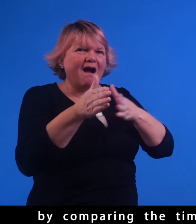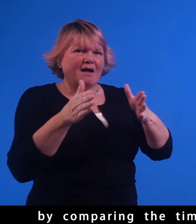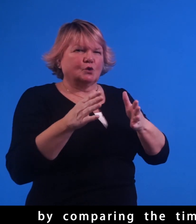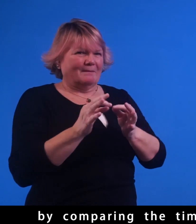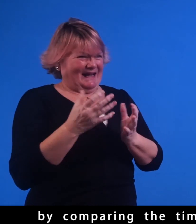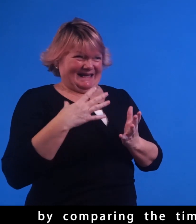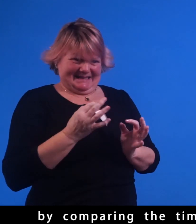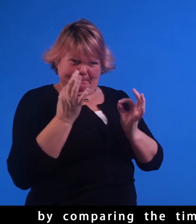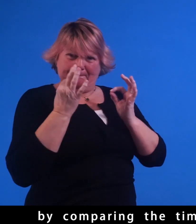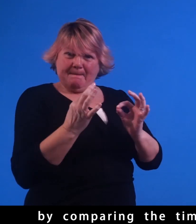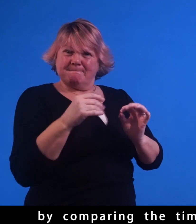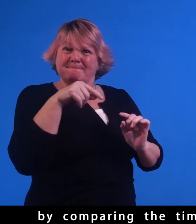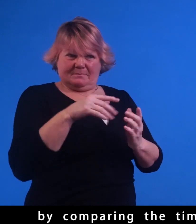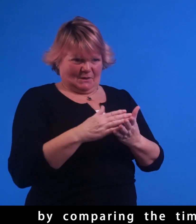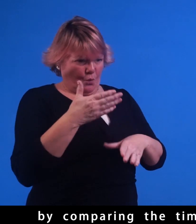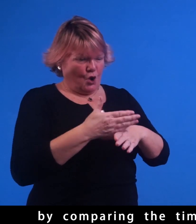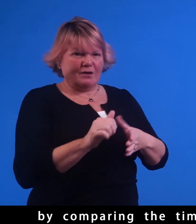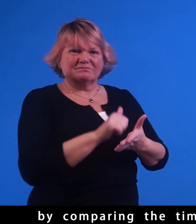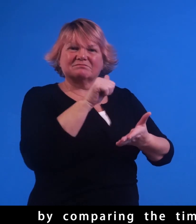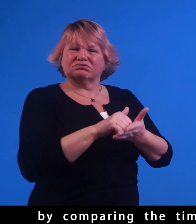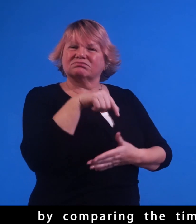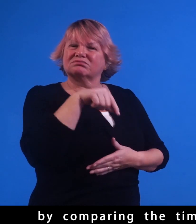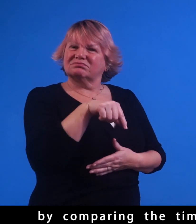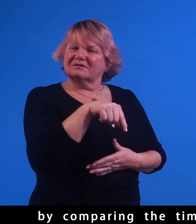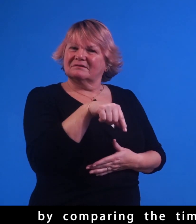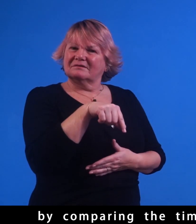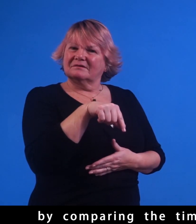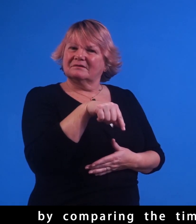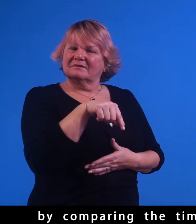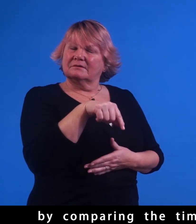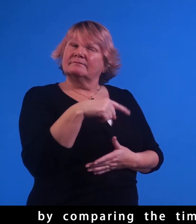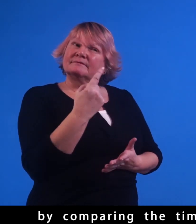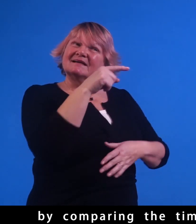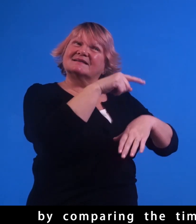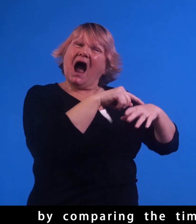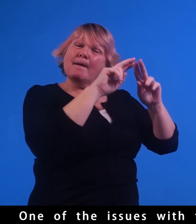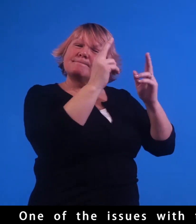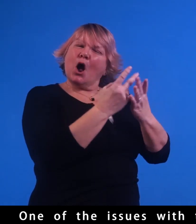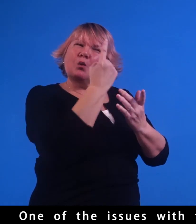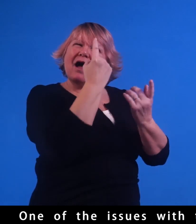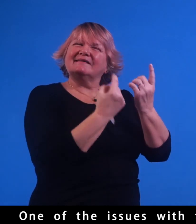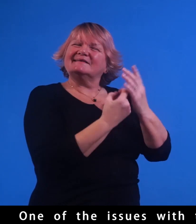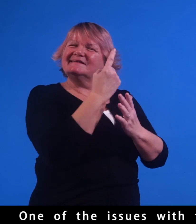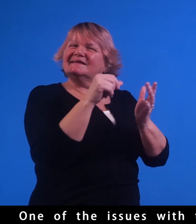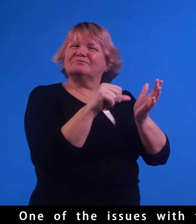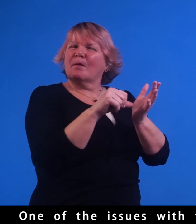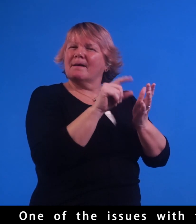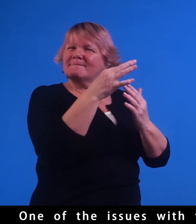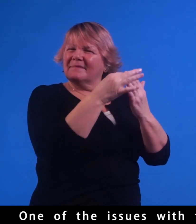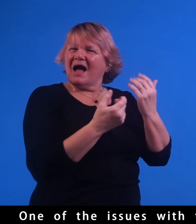location of the vessel, and so precision was key to their functioning correctly. One of the issues with the